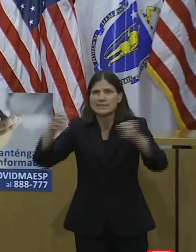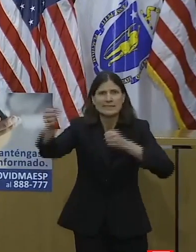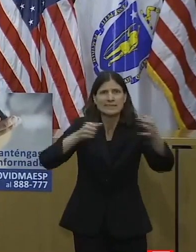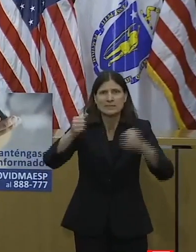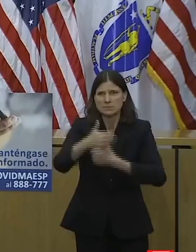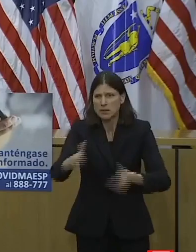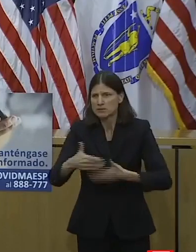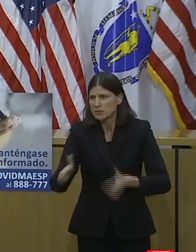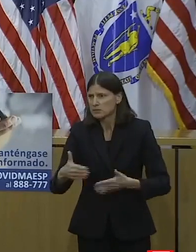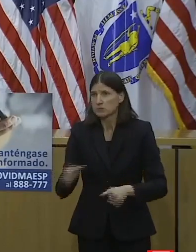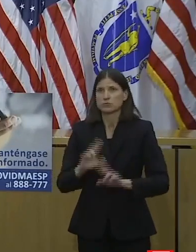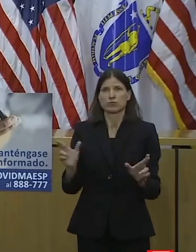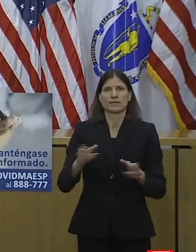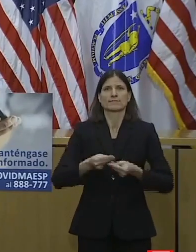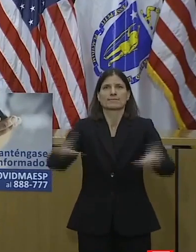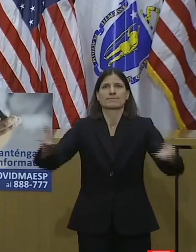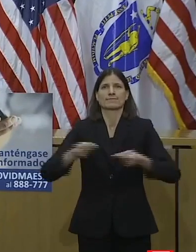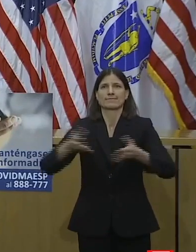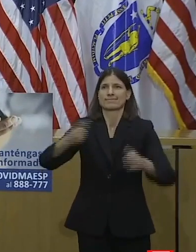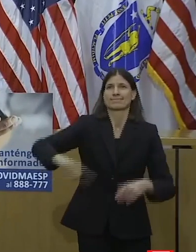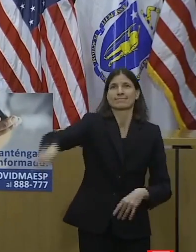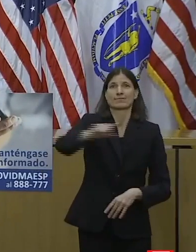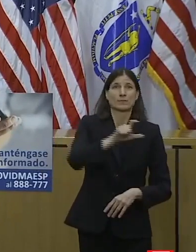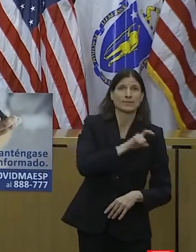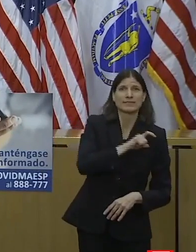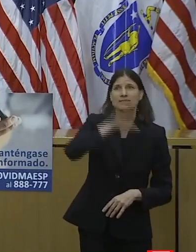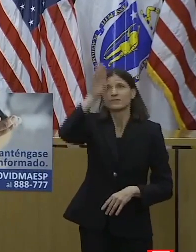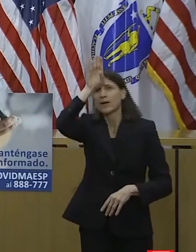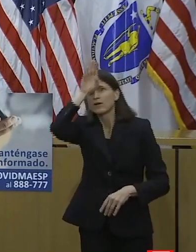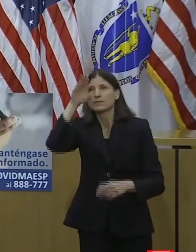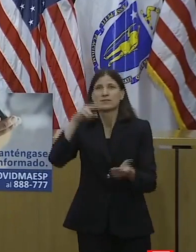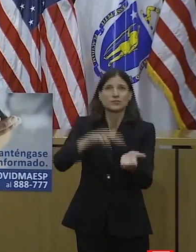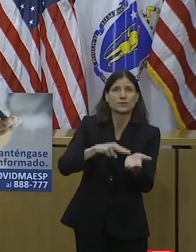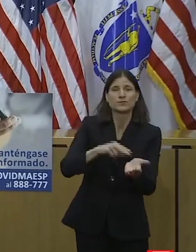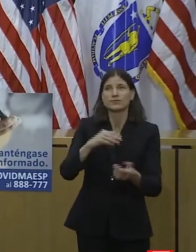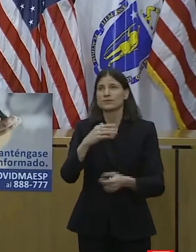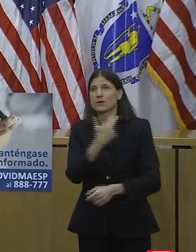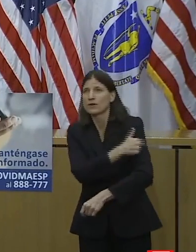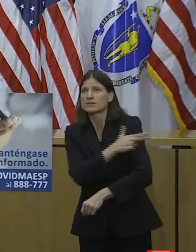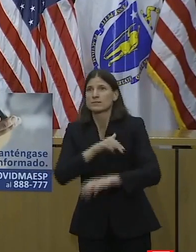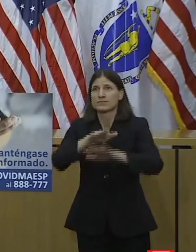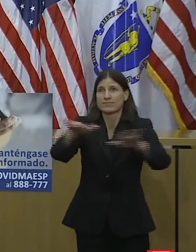summary of personal protective equipment distribution, which is available at